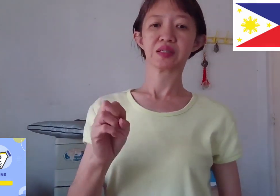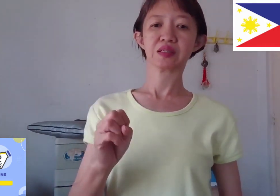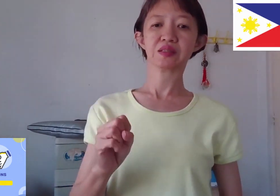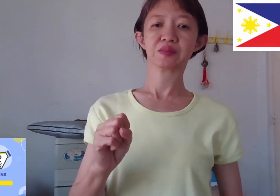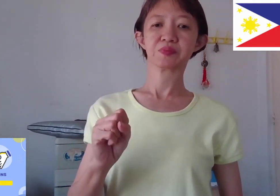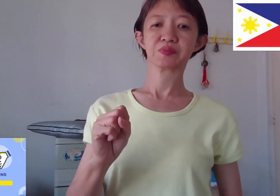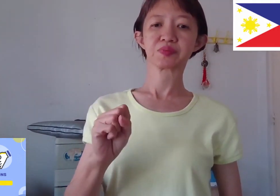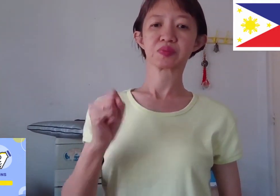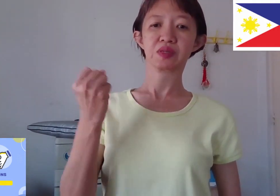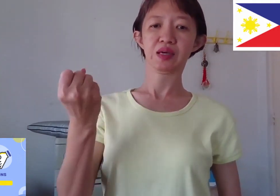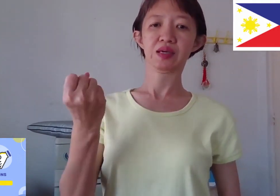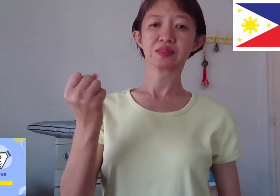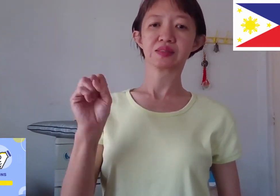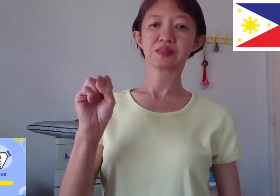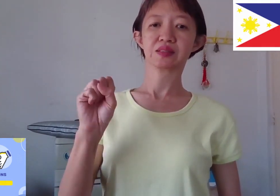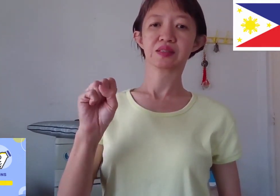Saturday, S,